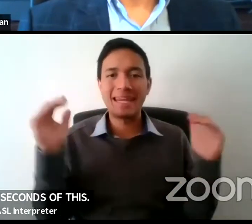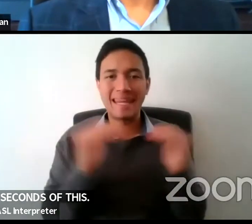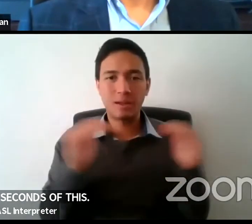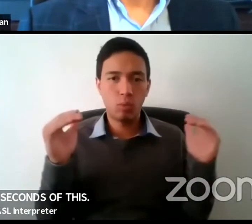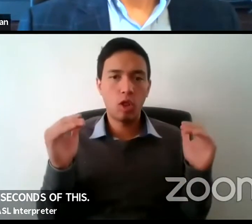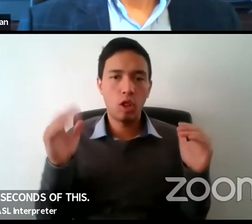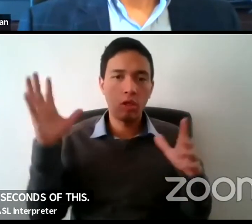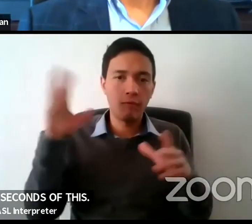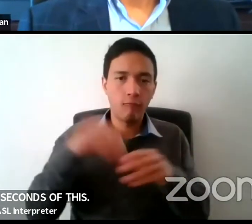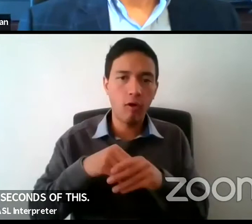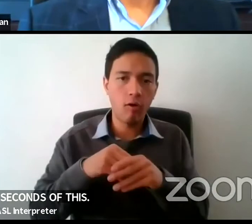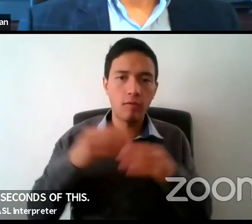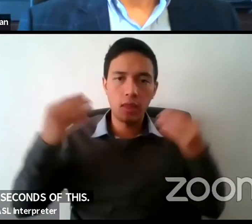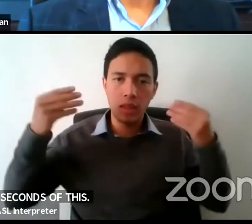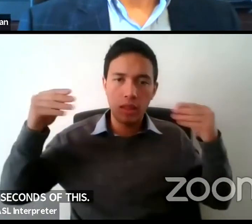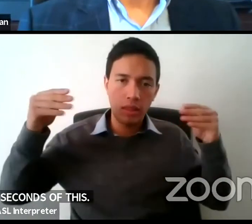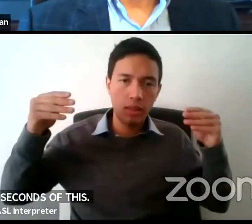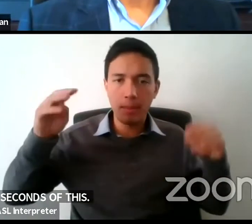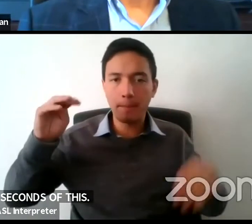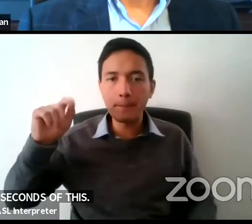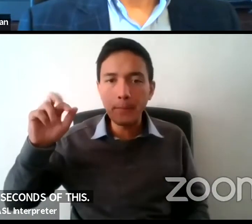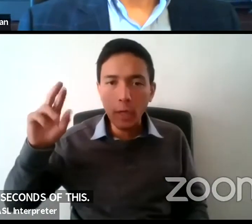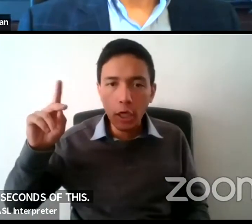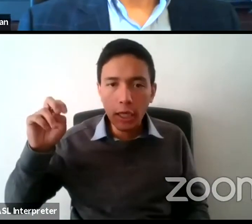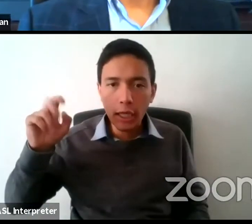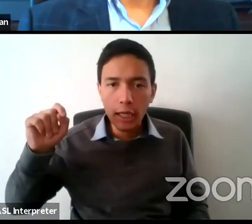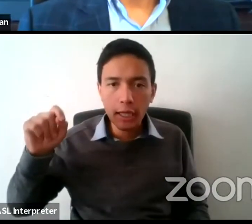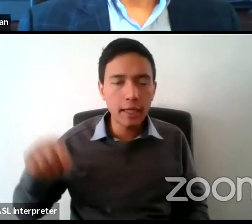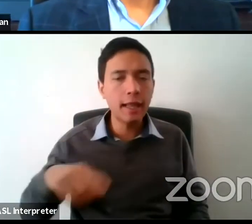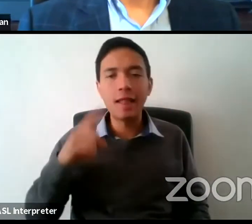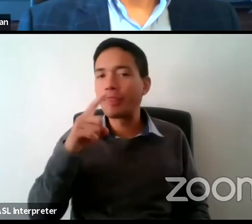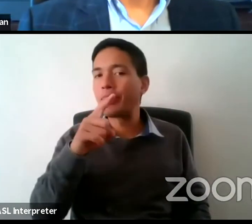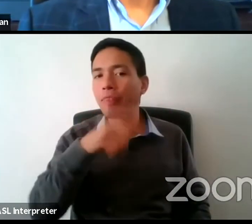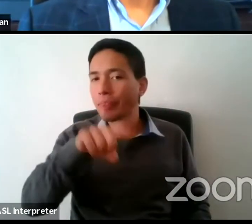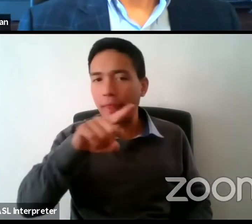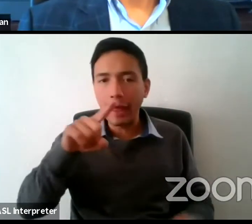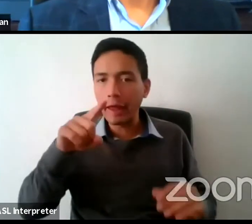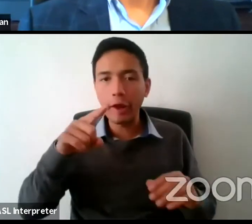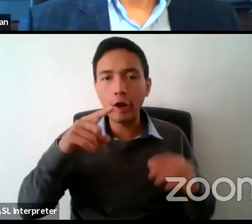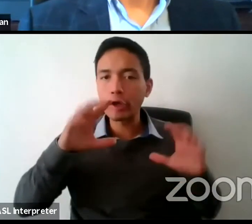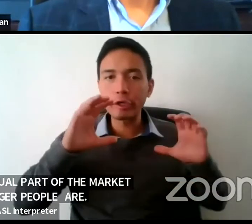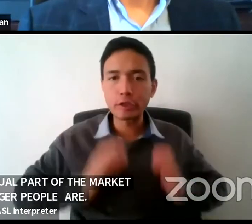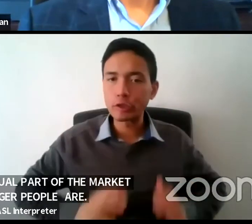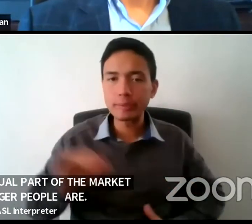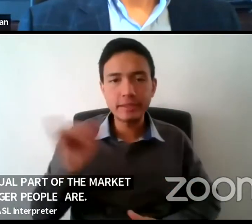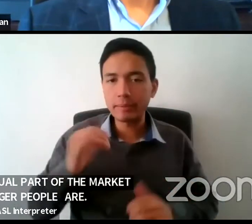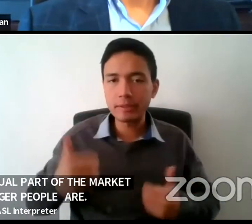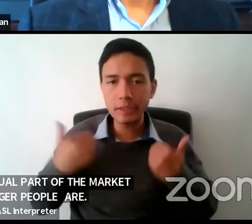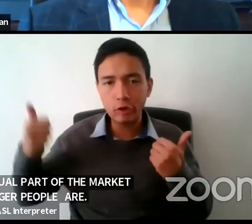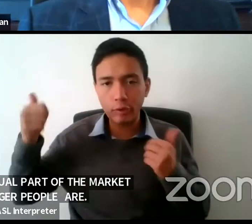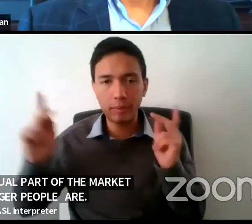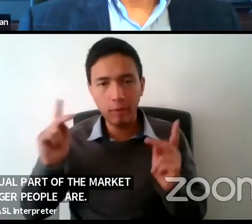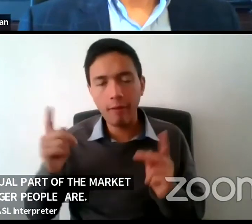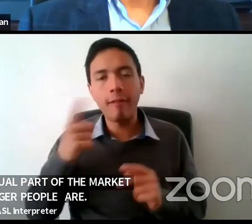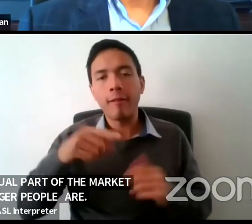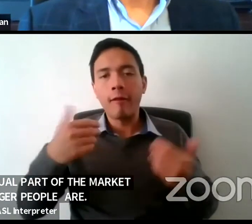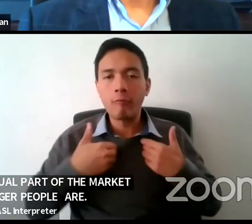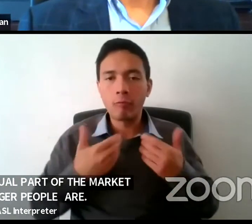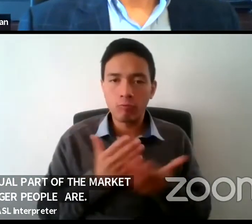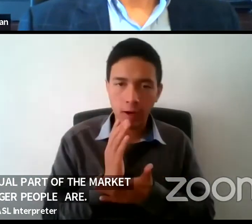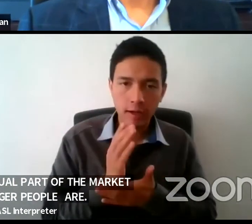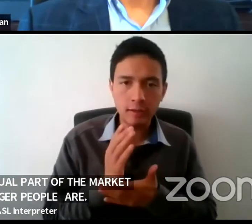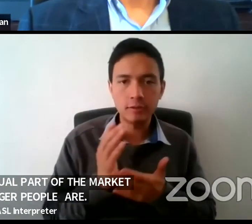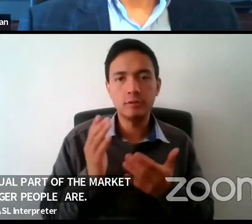market and also consumers, just as younger people are. It's their right and opportunity for them to